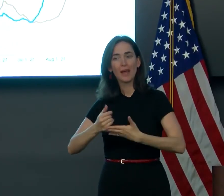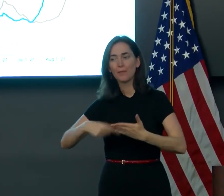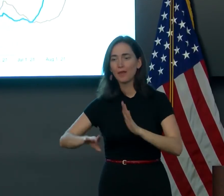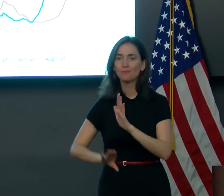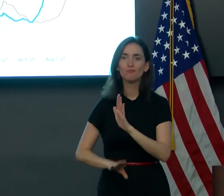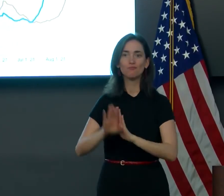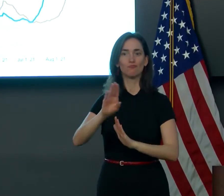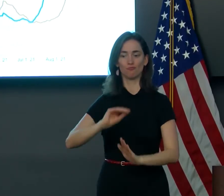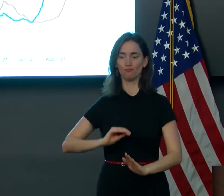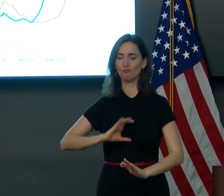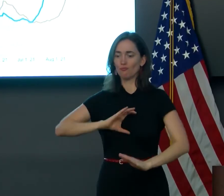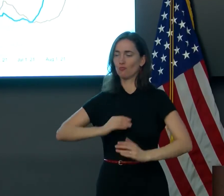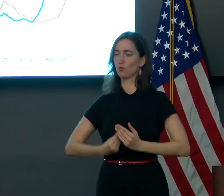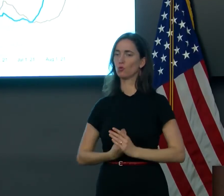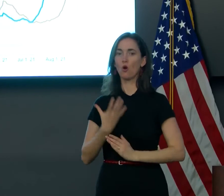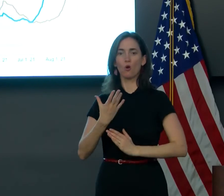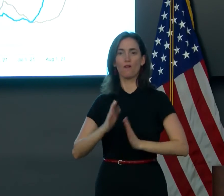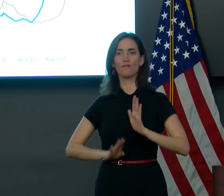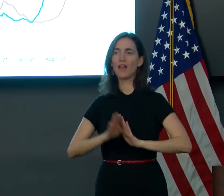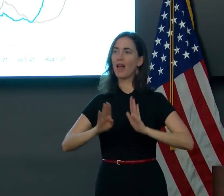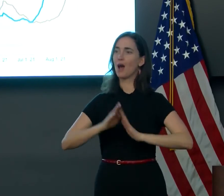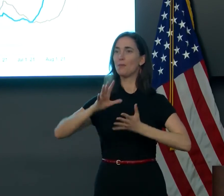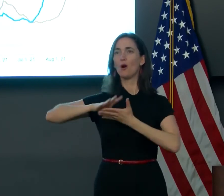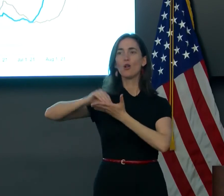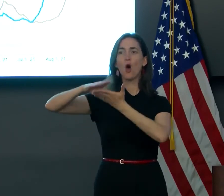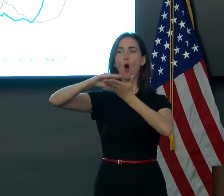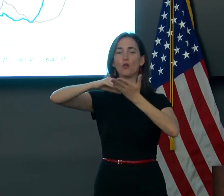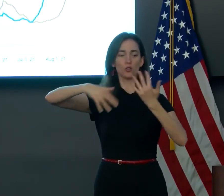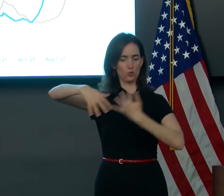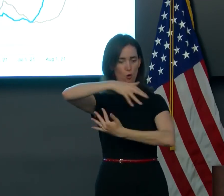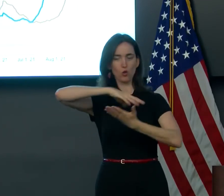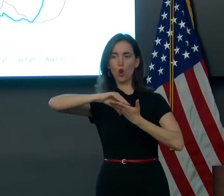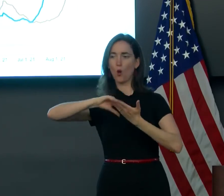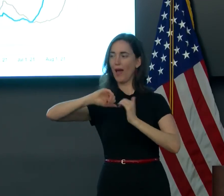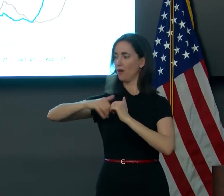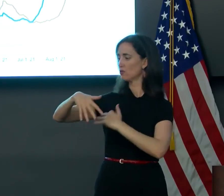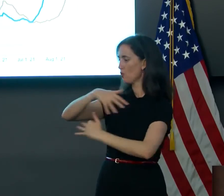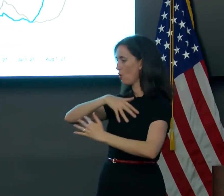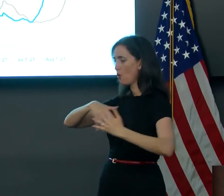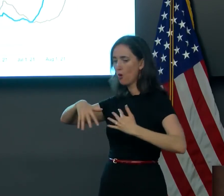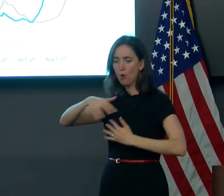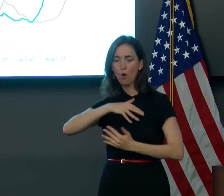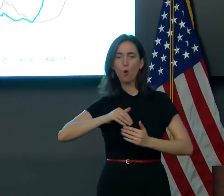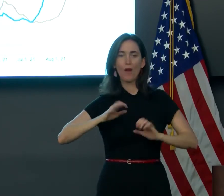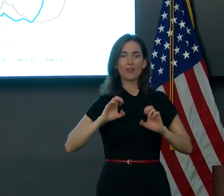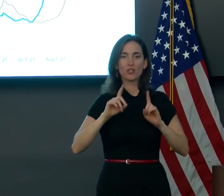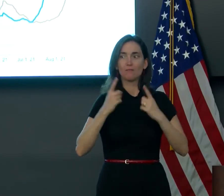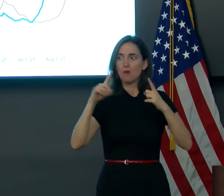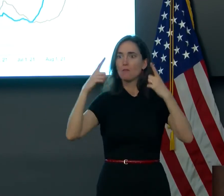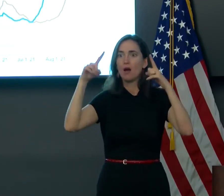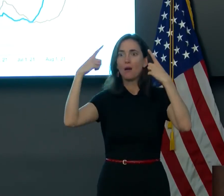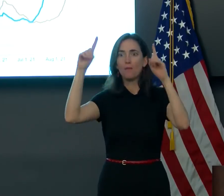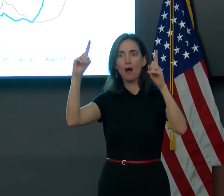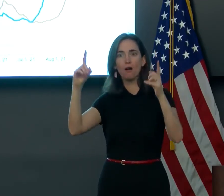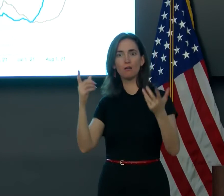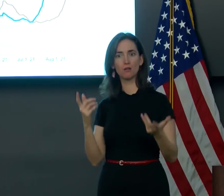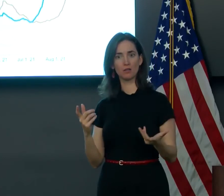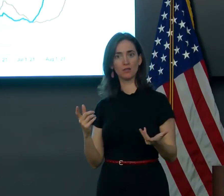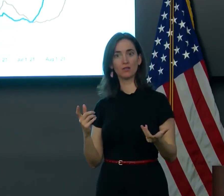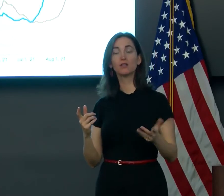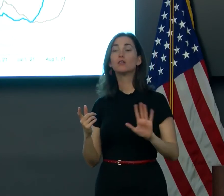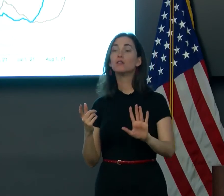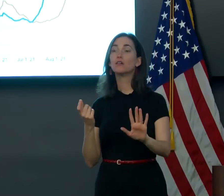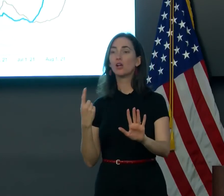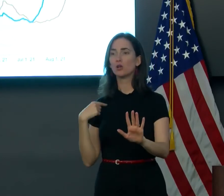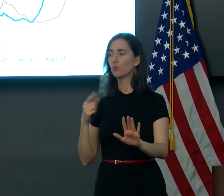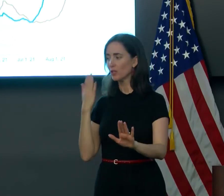learn, to grow, to develop, to maximize their social skills, their educational achievements. But we have to